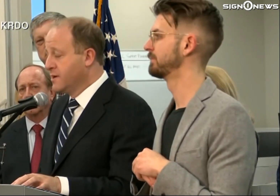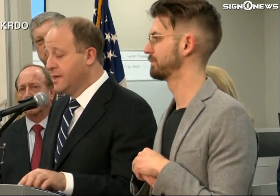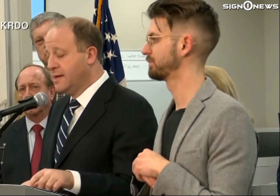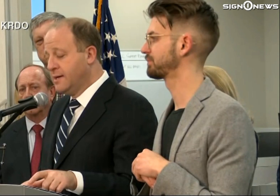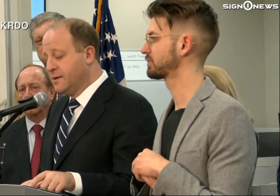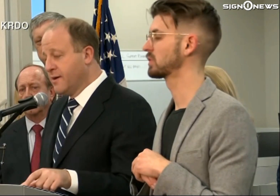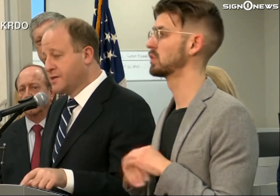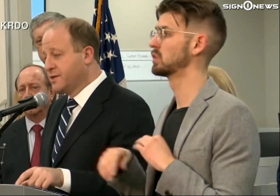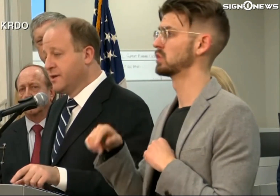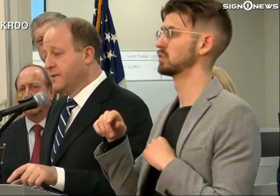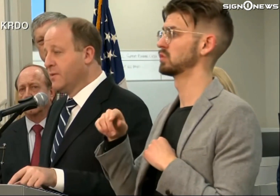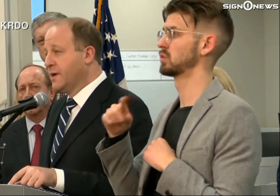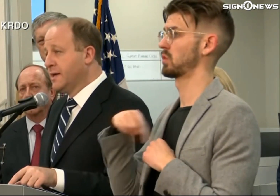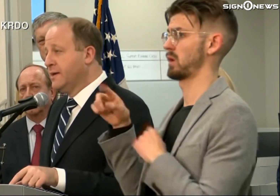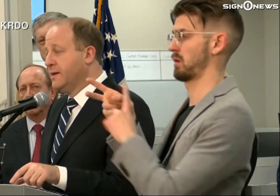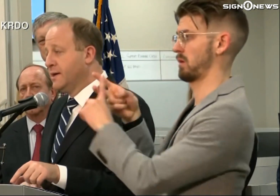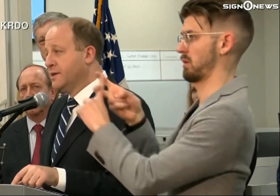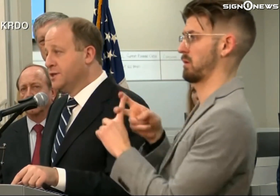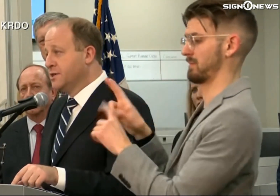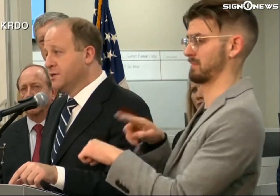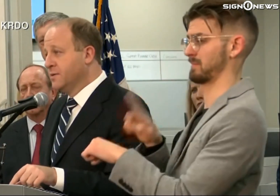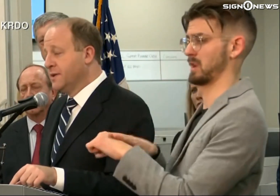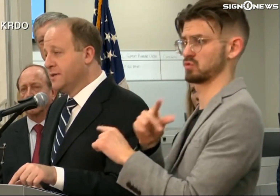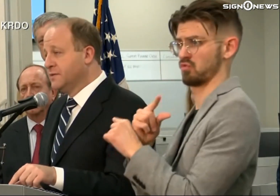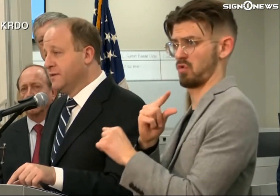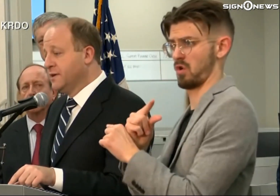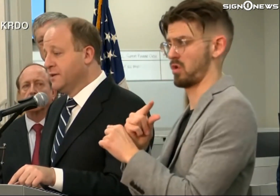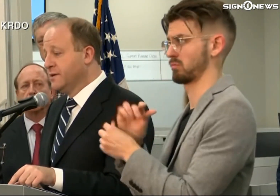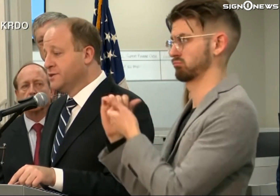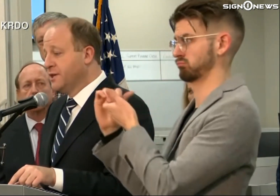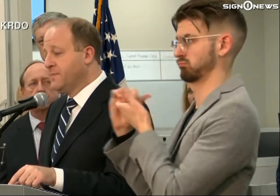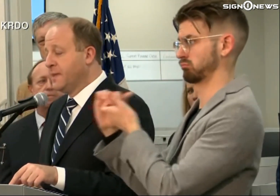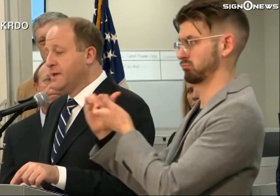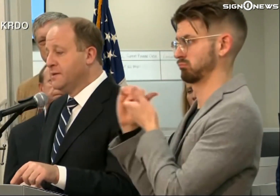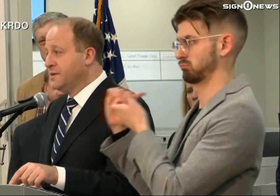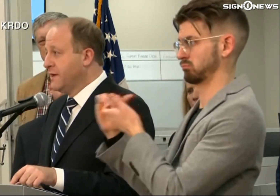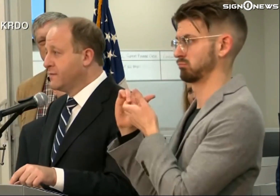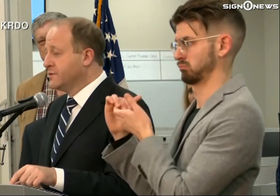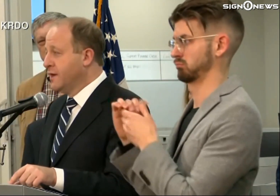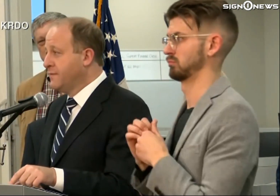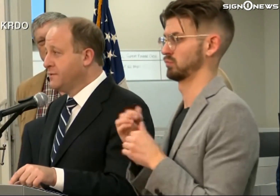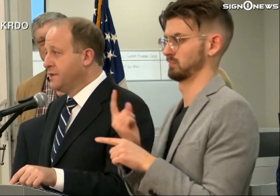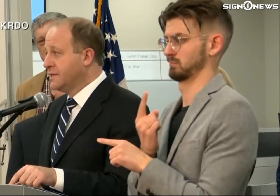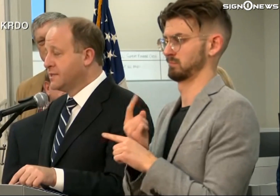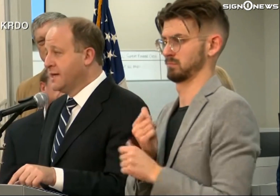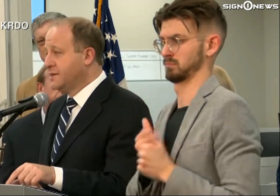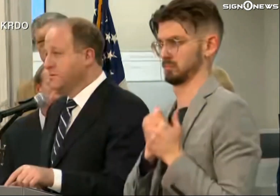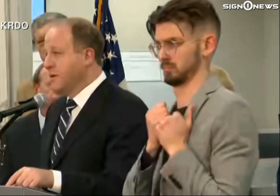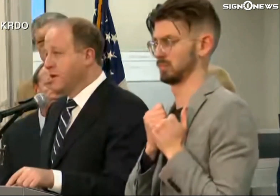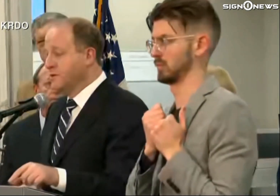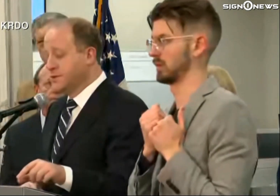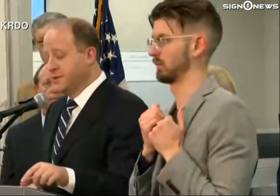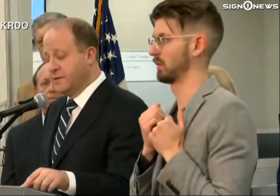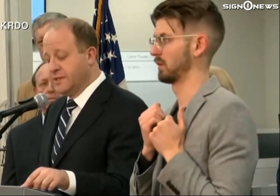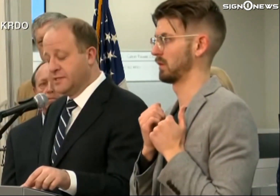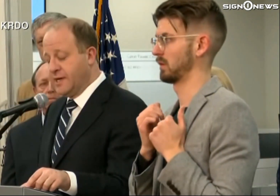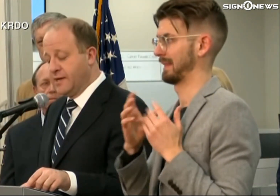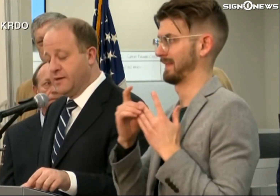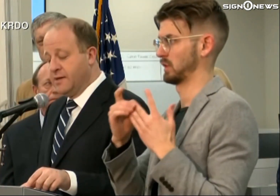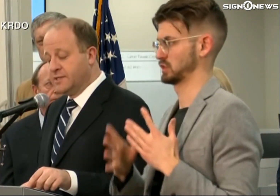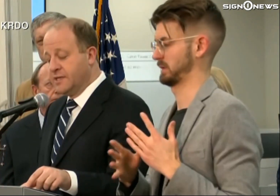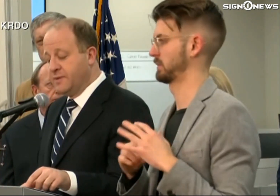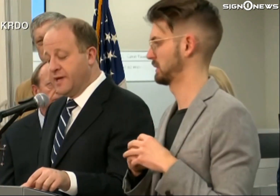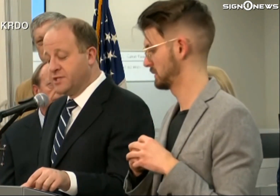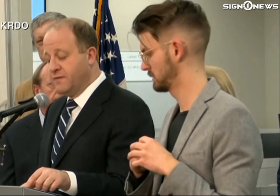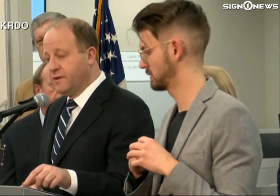National Guard. They're actually going to be running in conjunction with the civilian leadership the Denver drive-through test site tomorrow, so that the